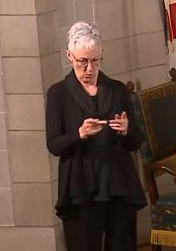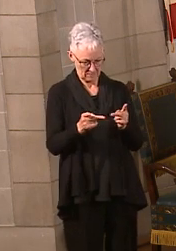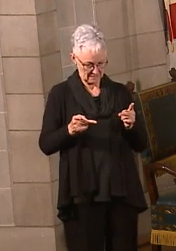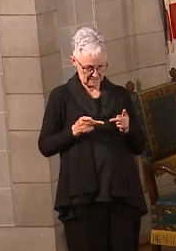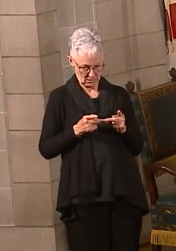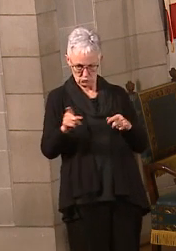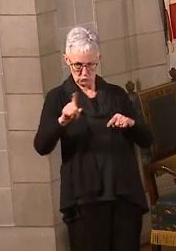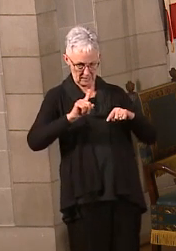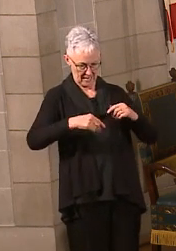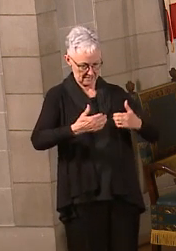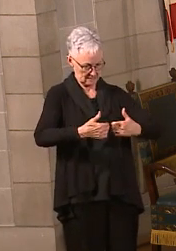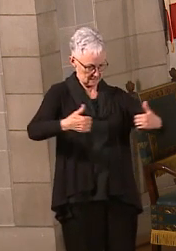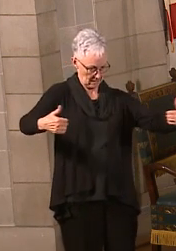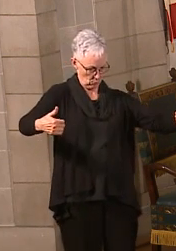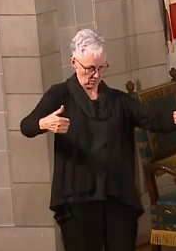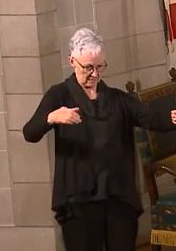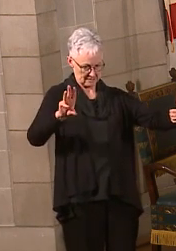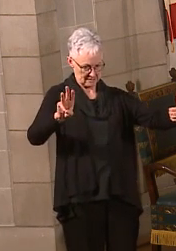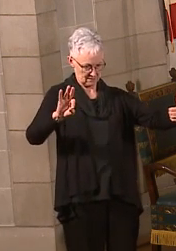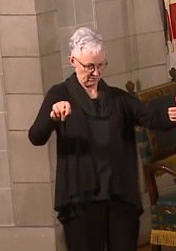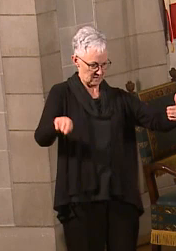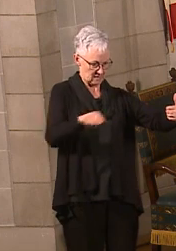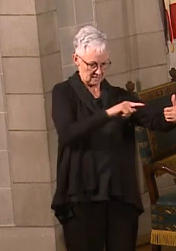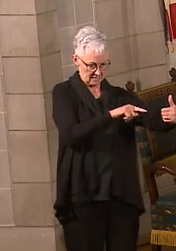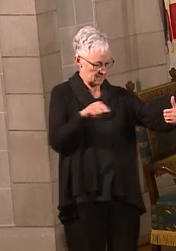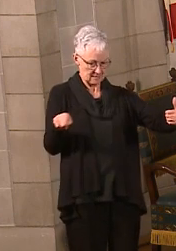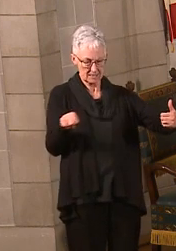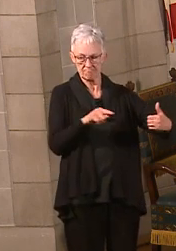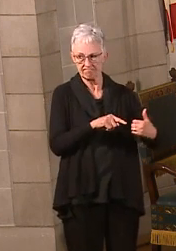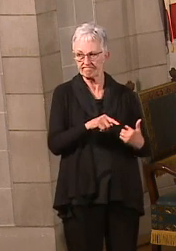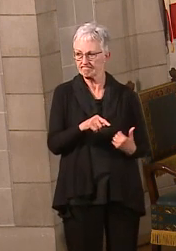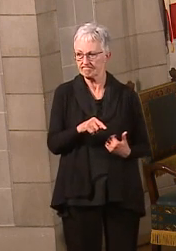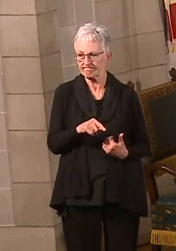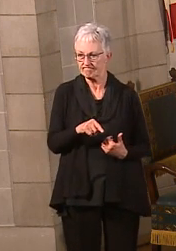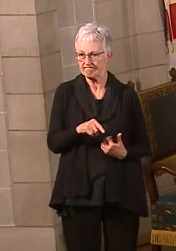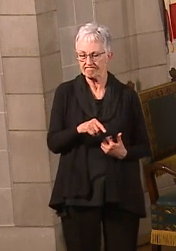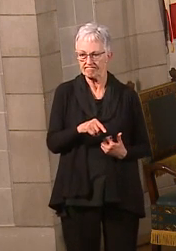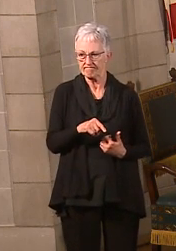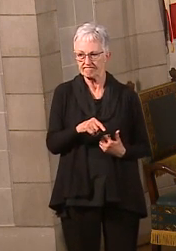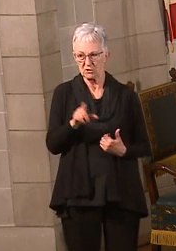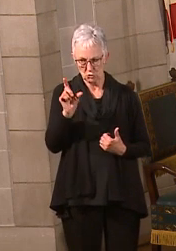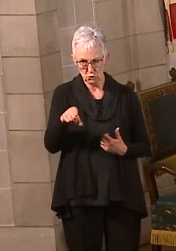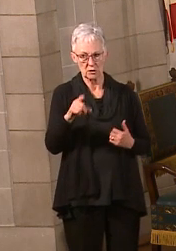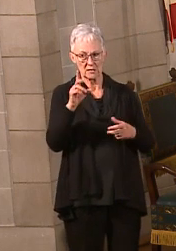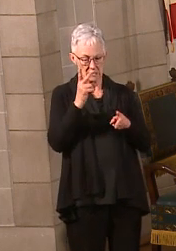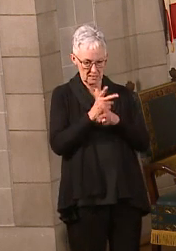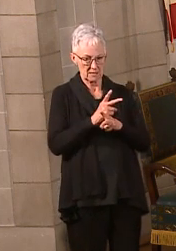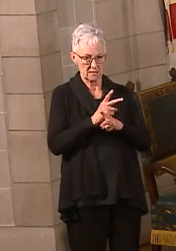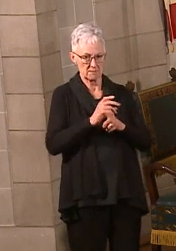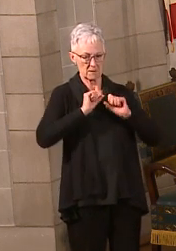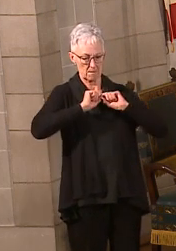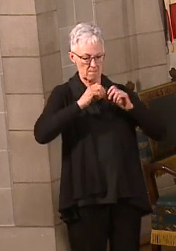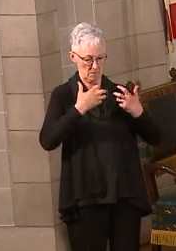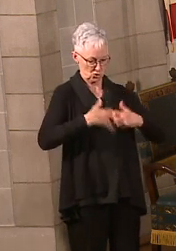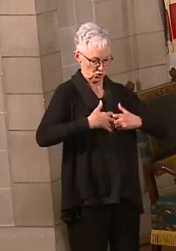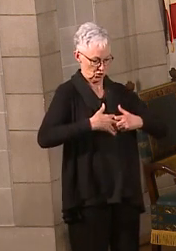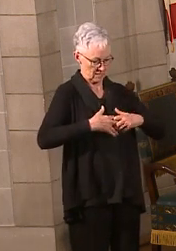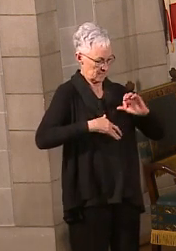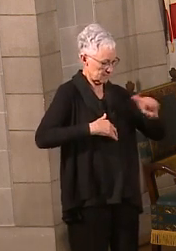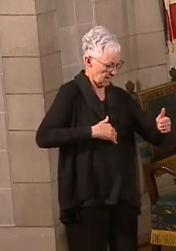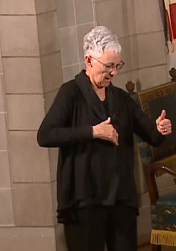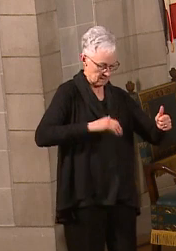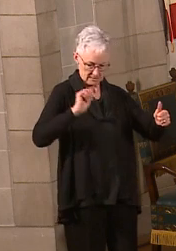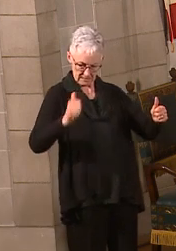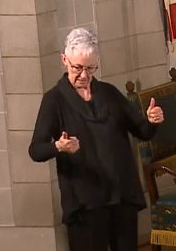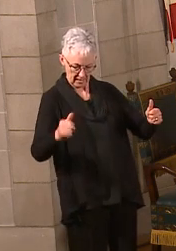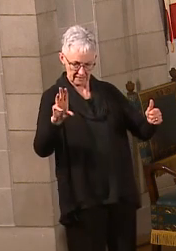6 feet apart, then that's a problem. So you gotta be able to keep that 6-foot distance between the workout machines where people are working out. And again, all the same